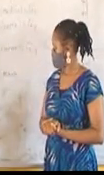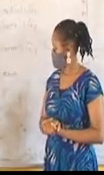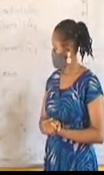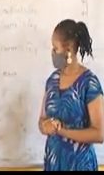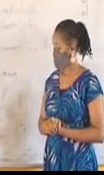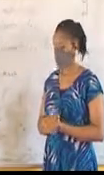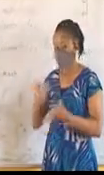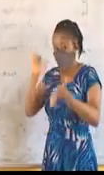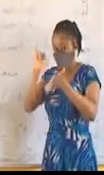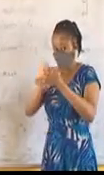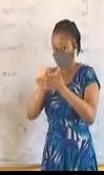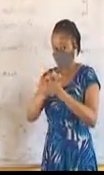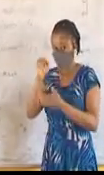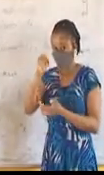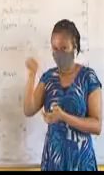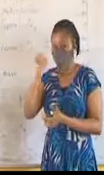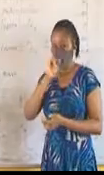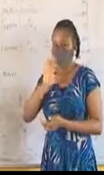is our first quartile.